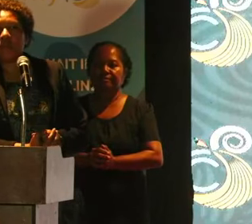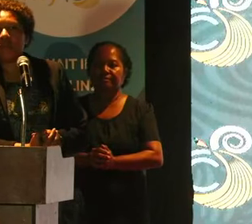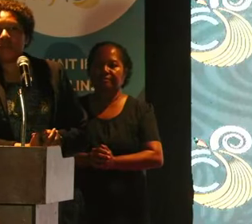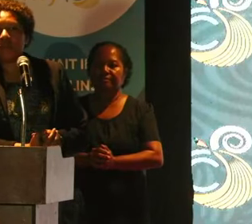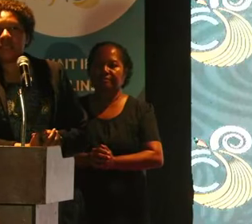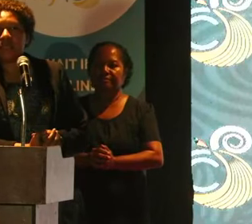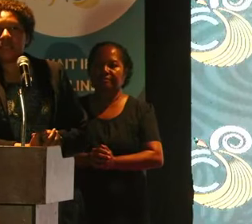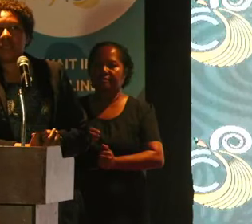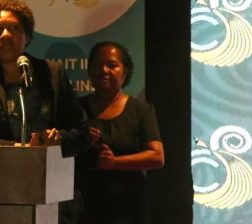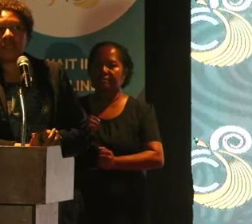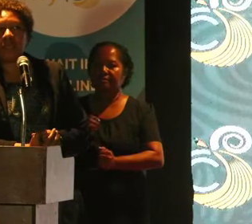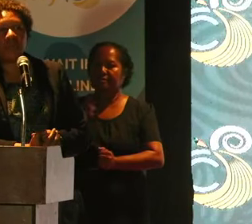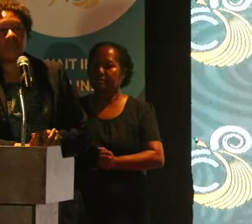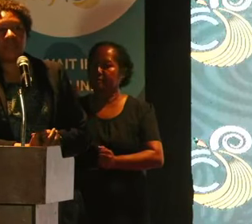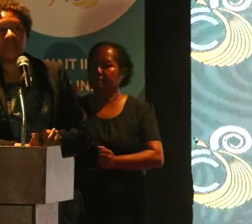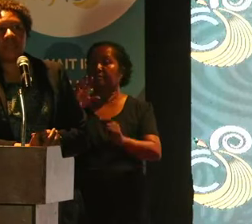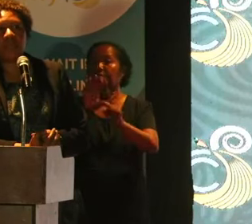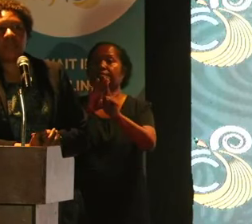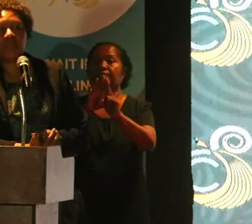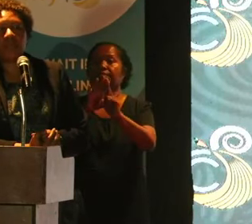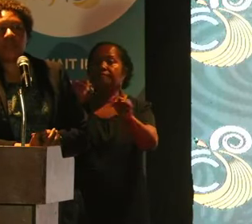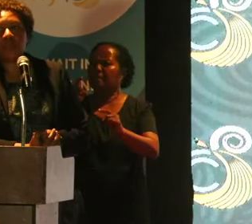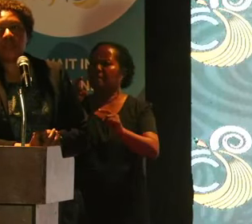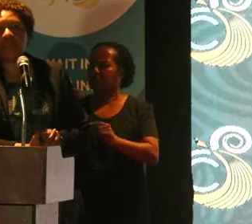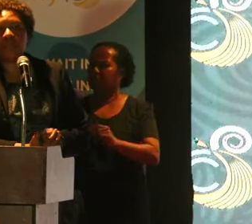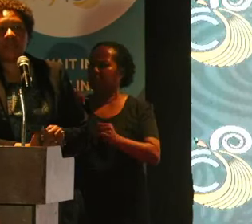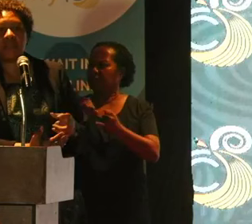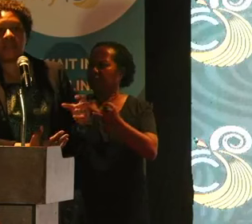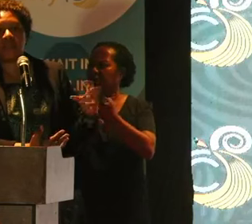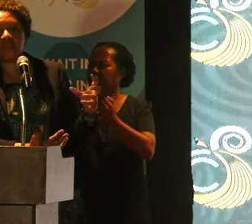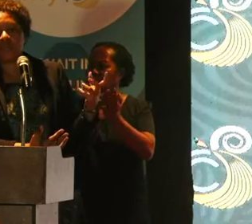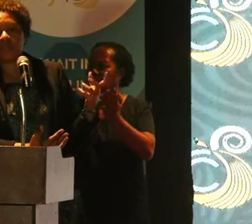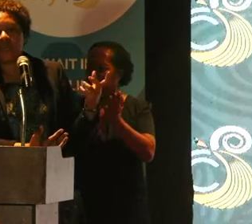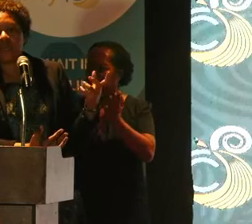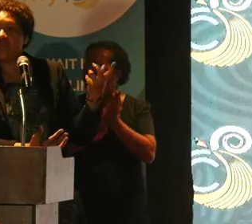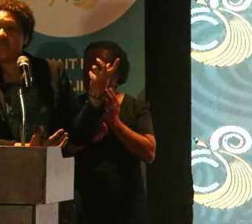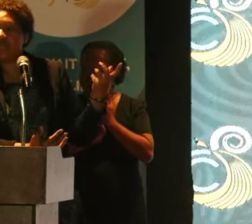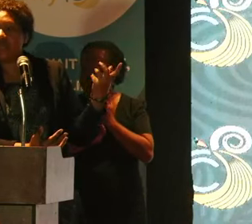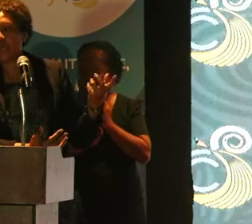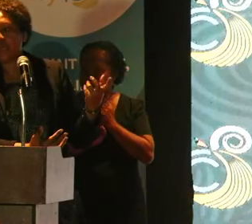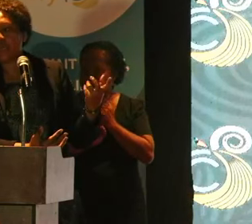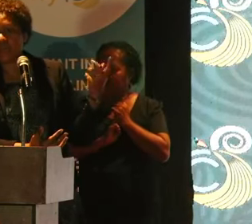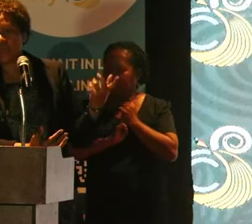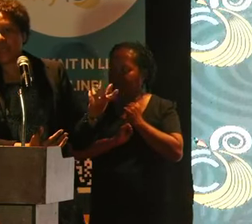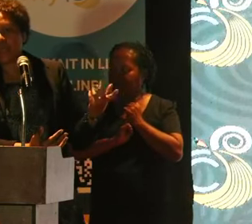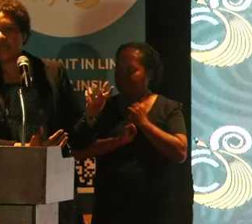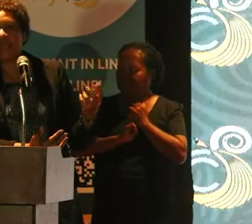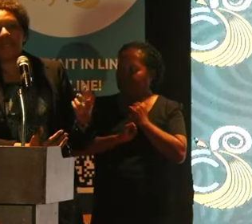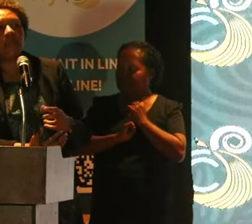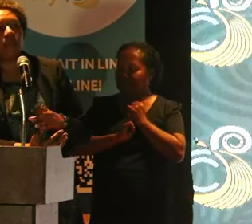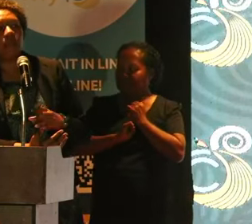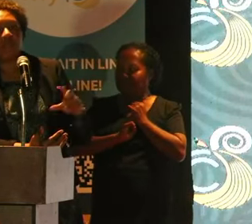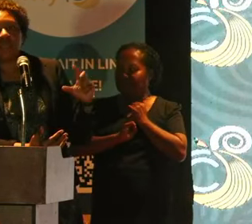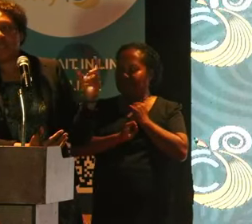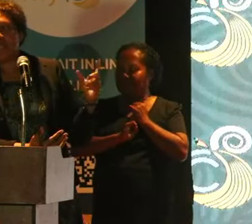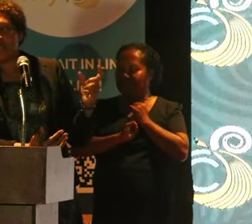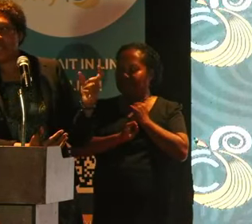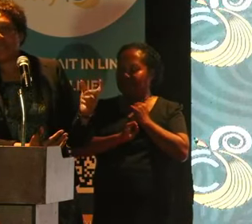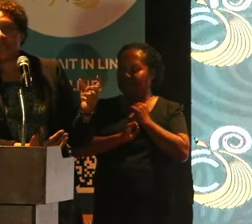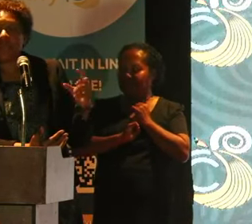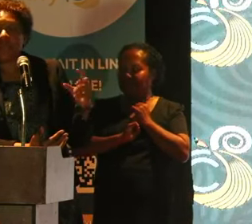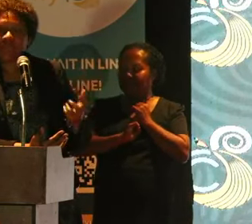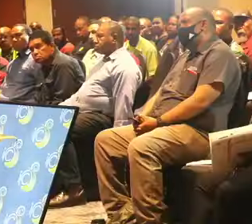I'll give you one more example. If you are an SME that wants to operate, say, out of Unity Mall at Waigani, so you want to rent